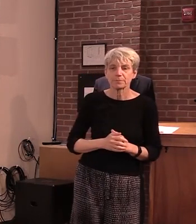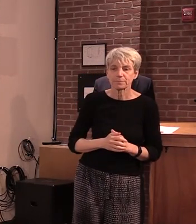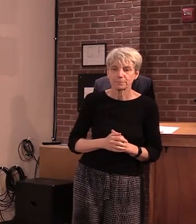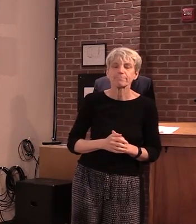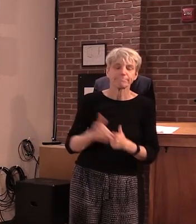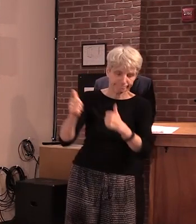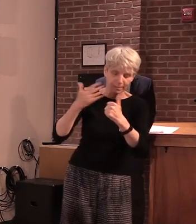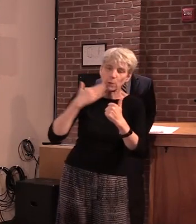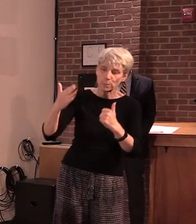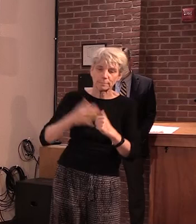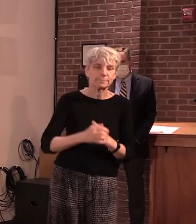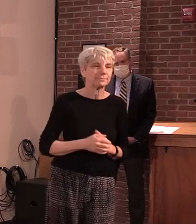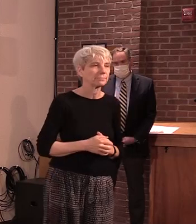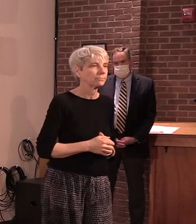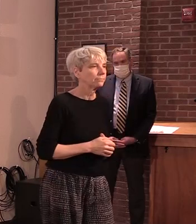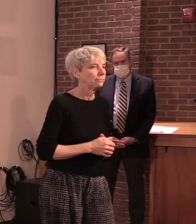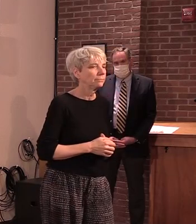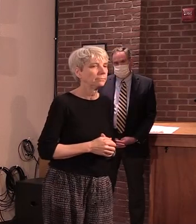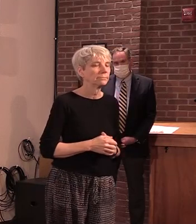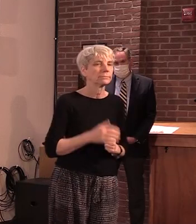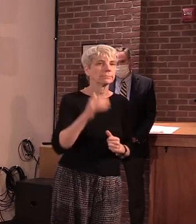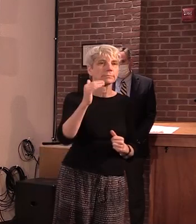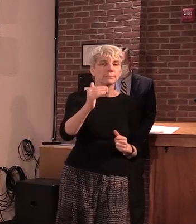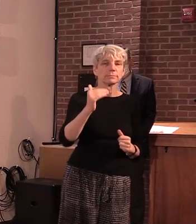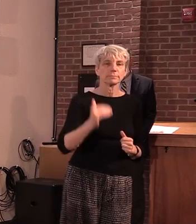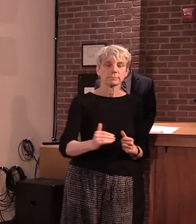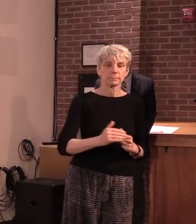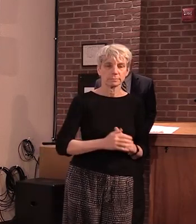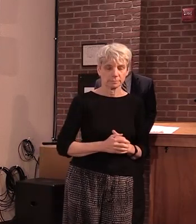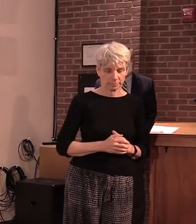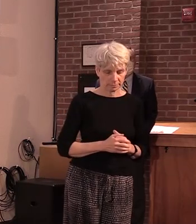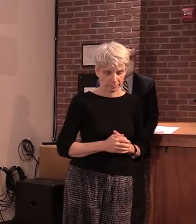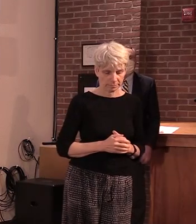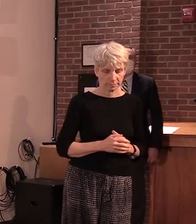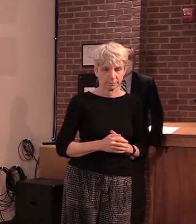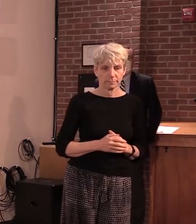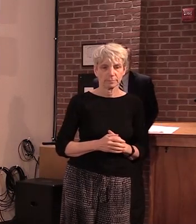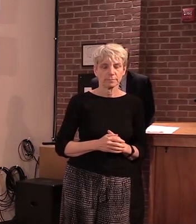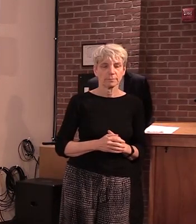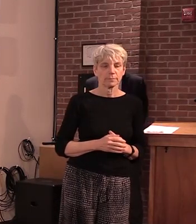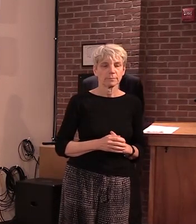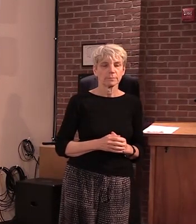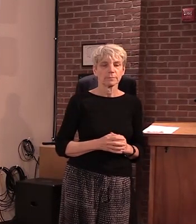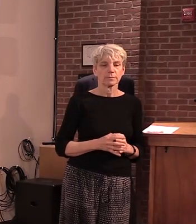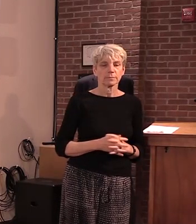Got it. Thanks so much, Governor. Chris Mays, Brattleboro Reformer.